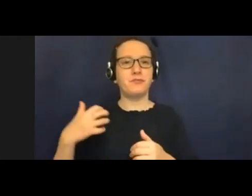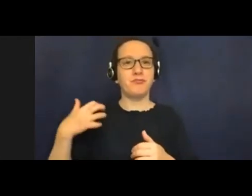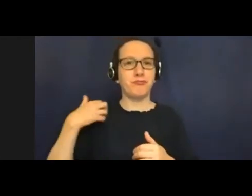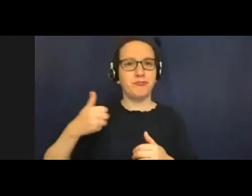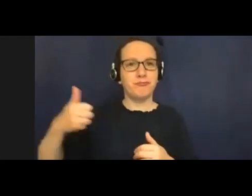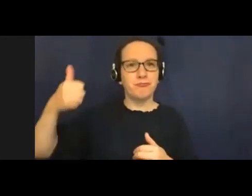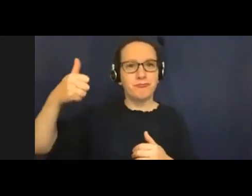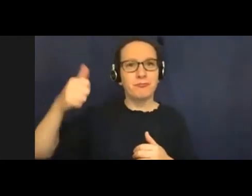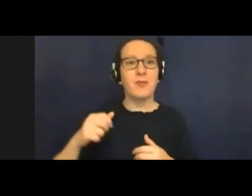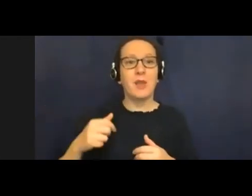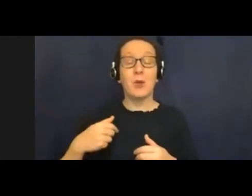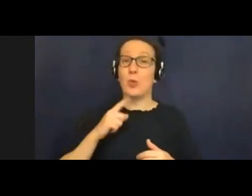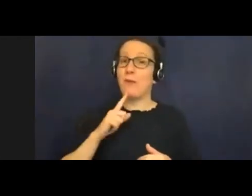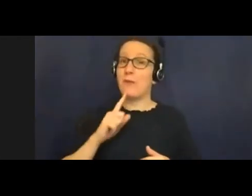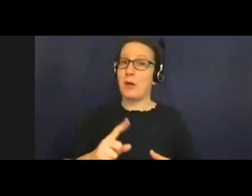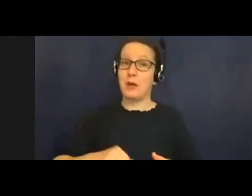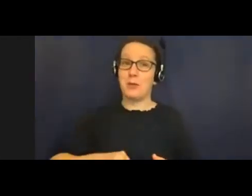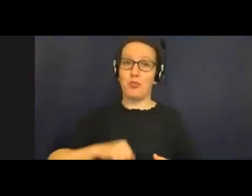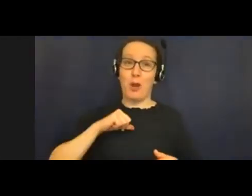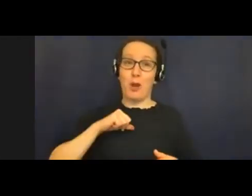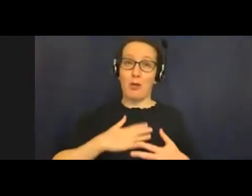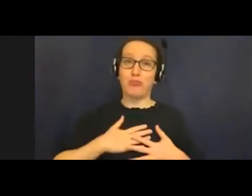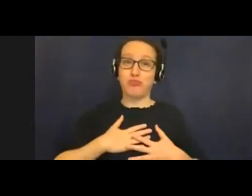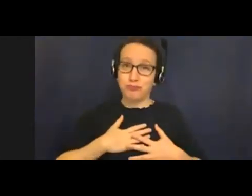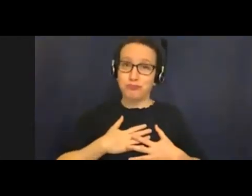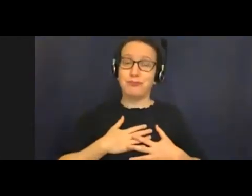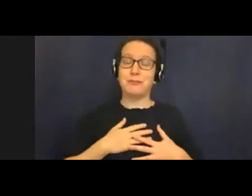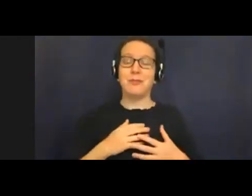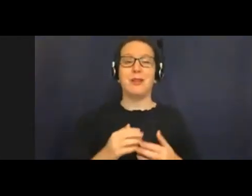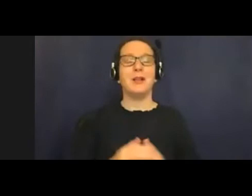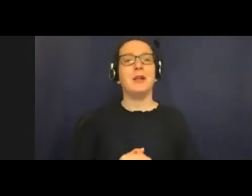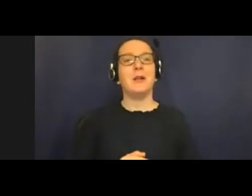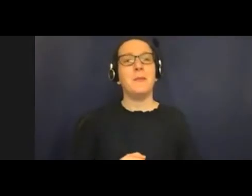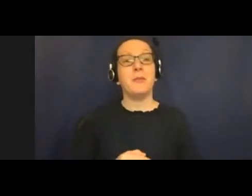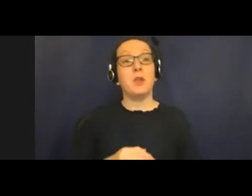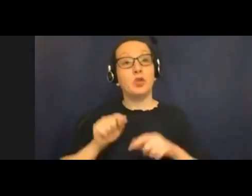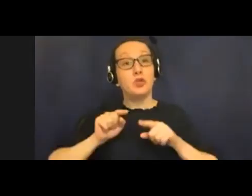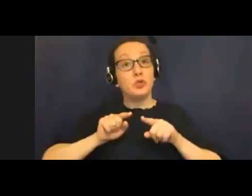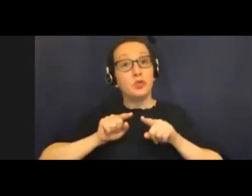thing to proud. Also during the